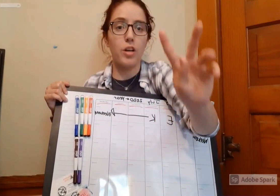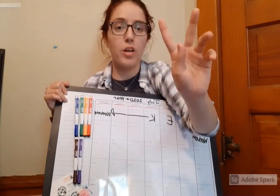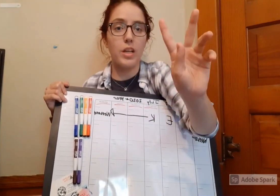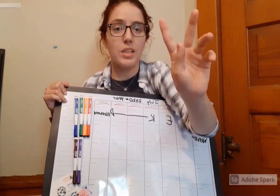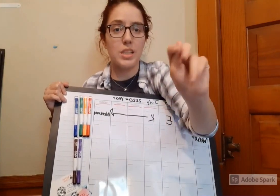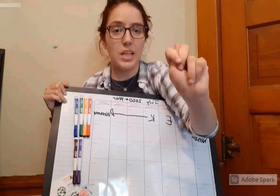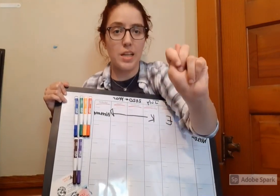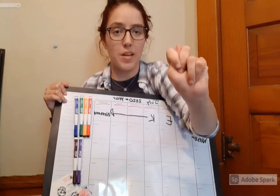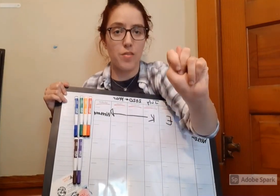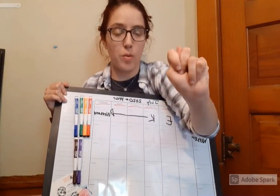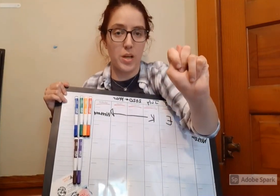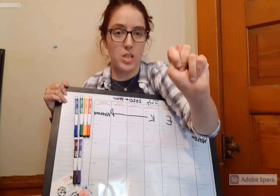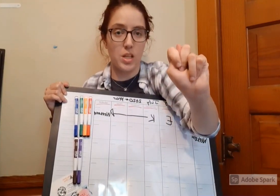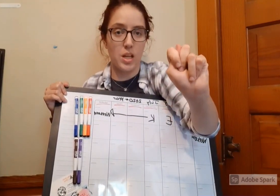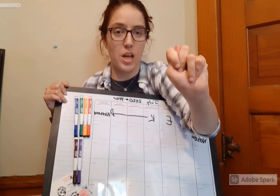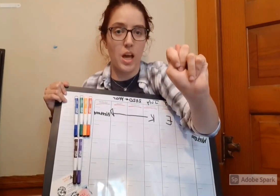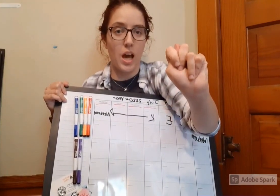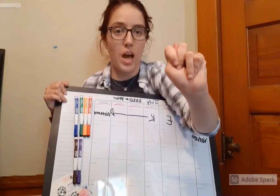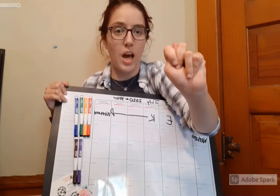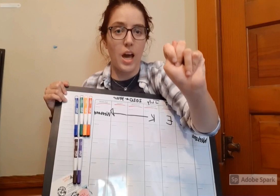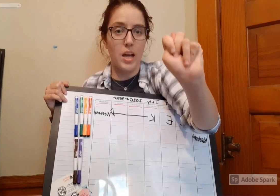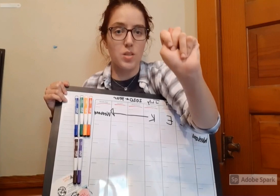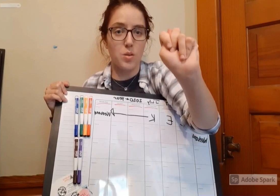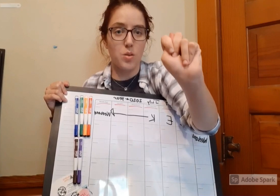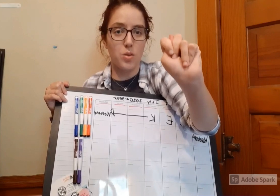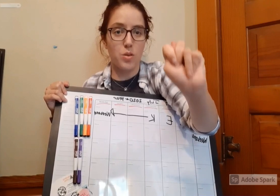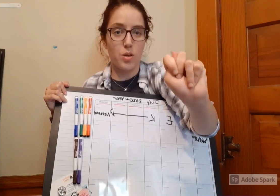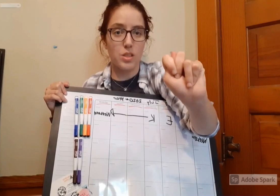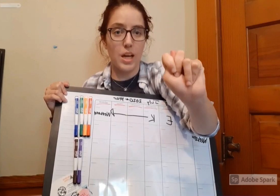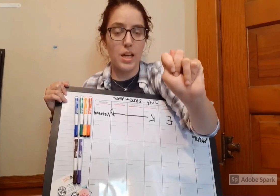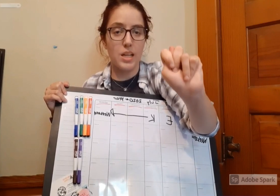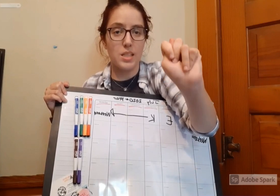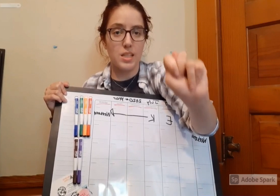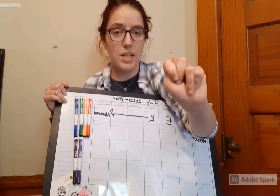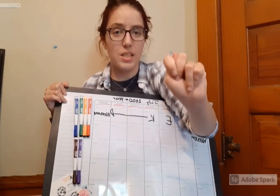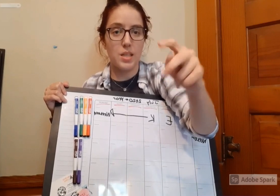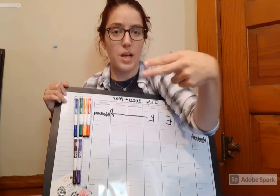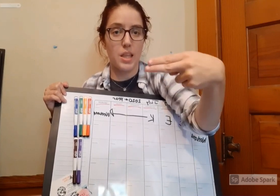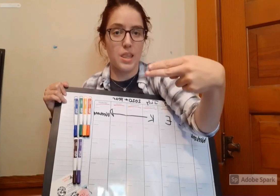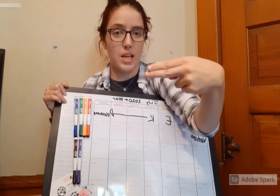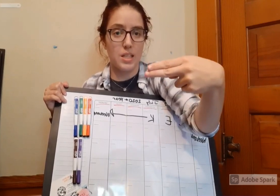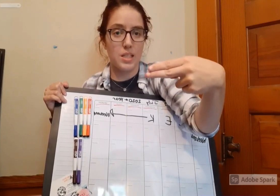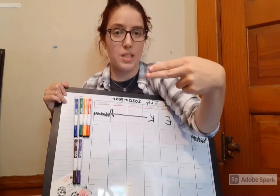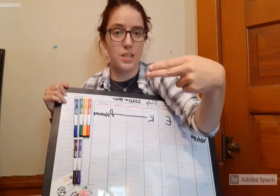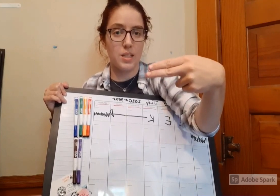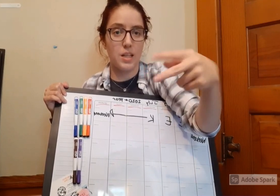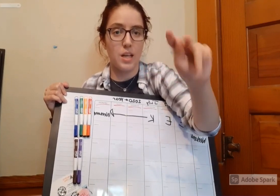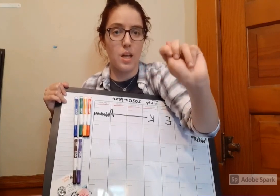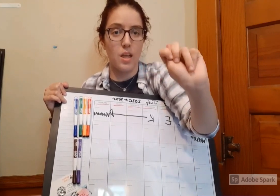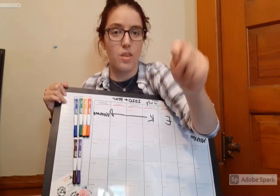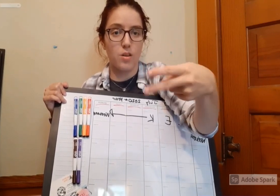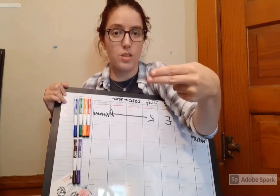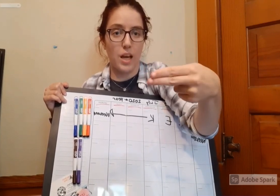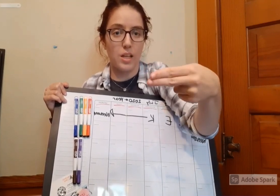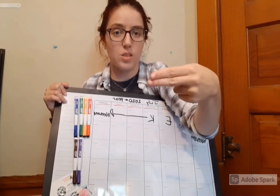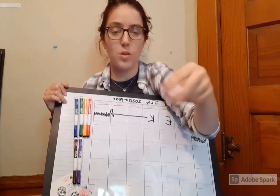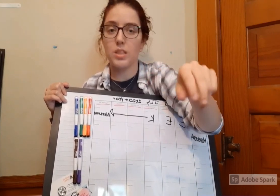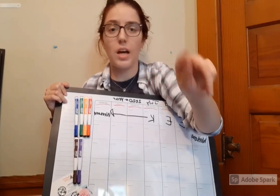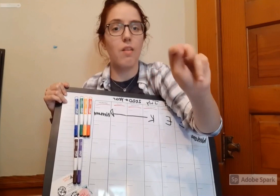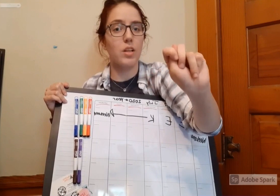in a T formation, and so Thursday is this and then this. Thursday. So it doesn't have any